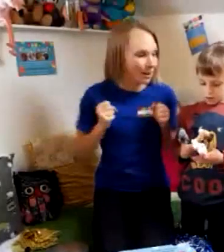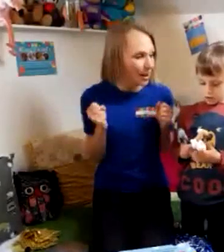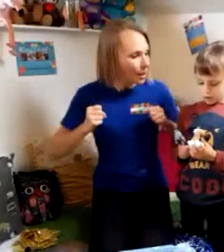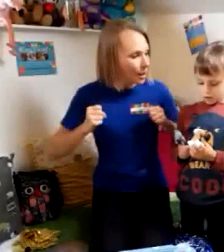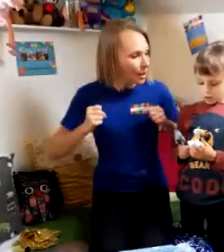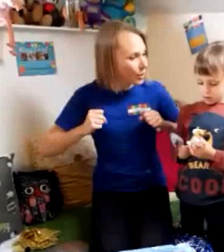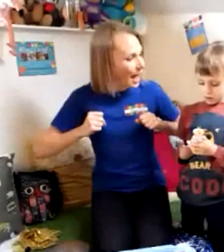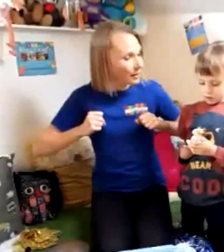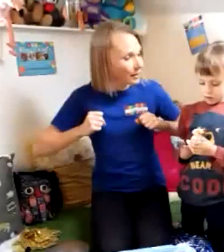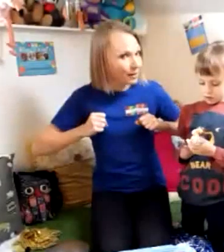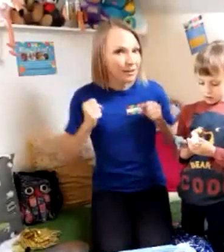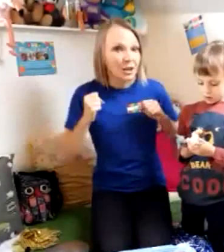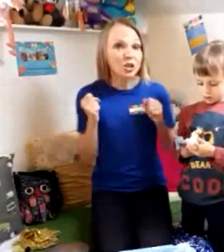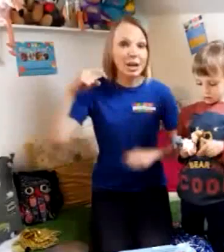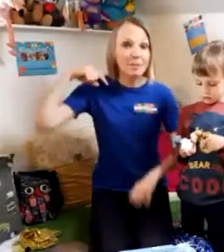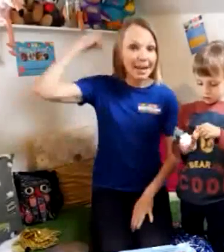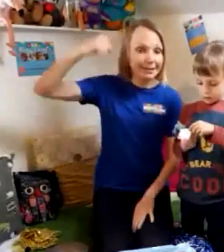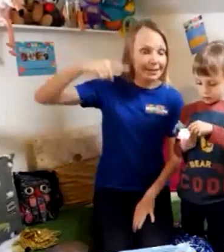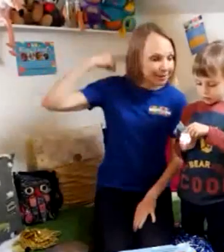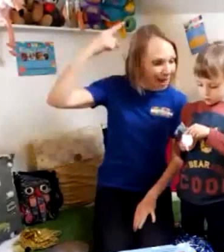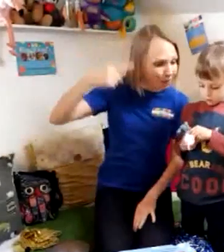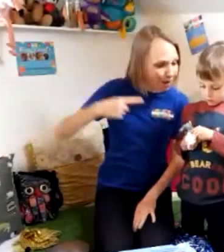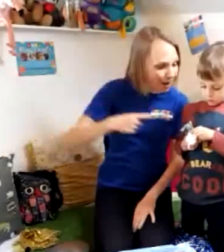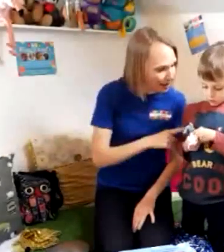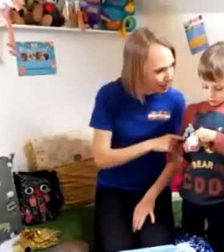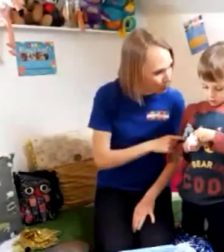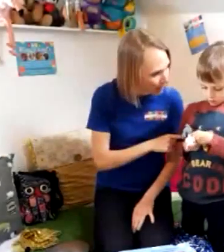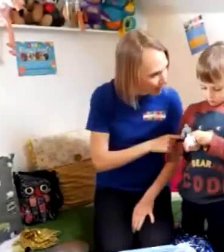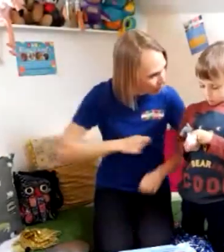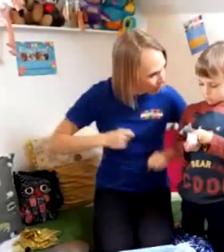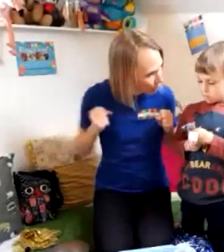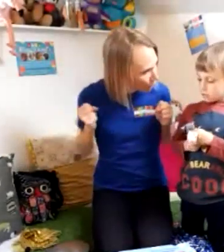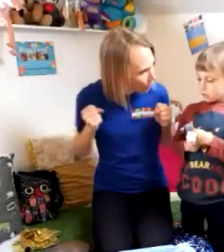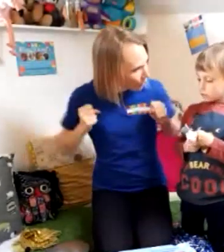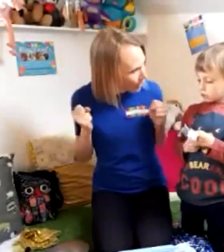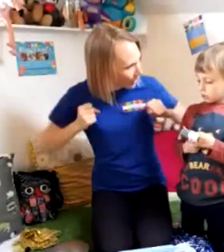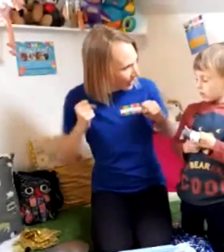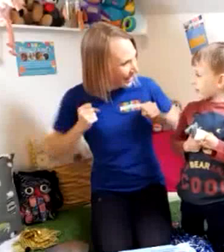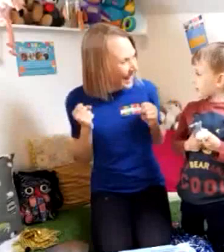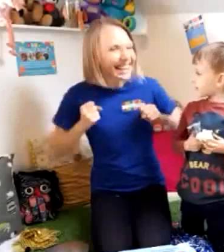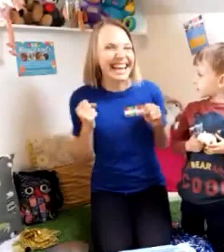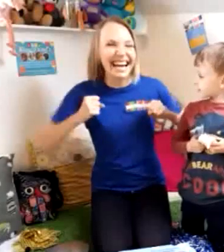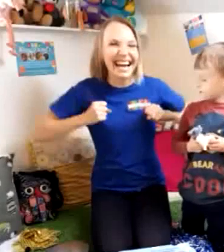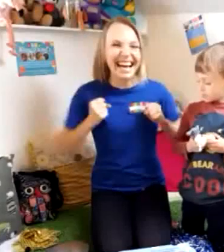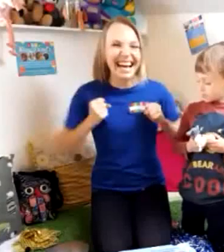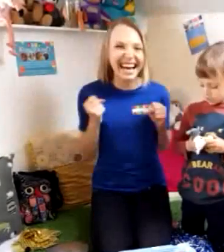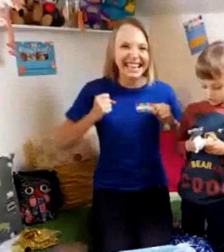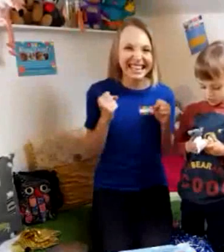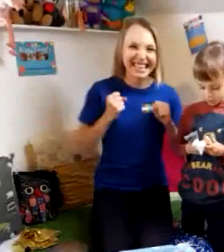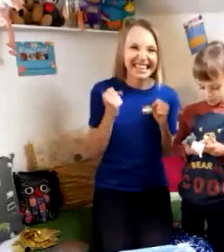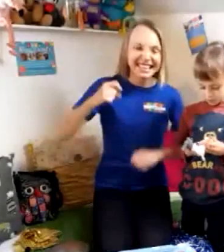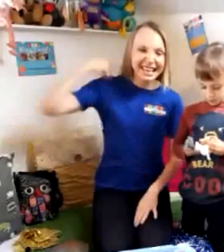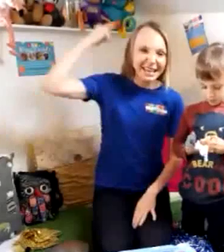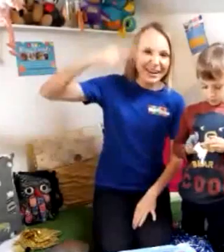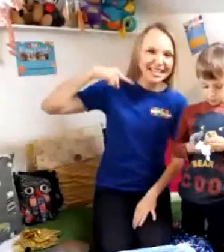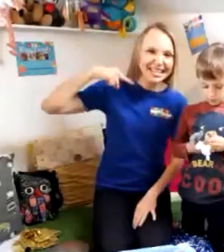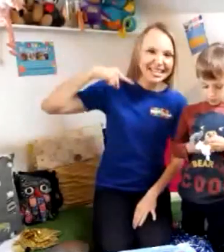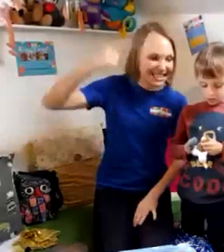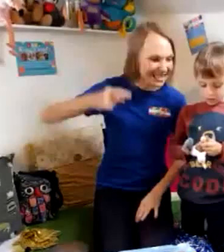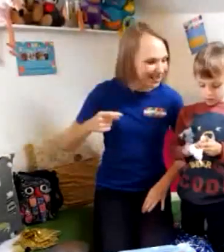The hen, she makes a sound like this. What sound? The hen, she makes a sound like